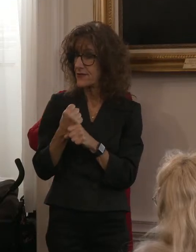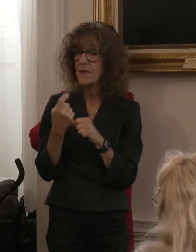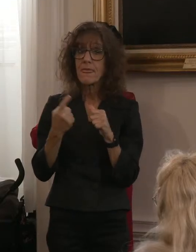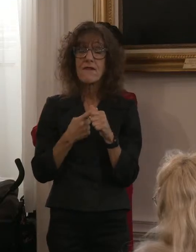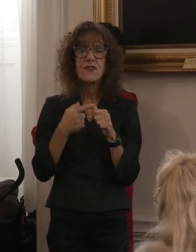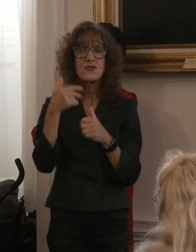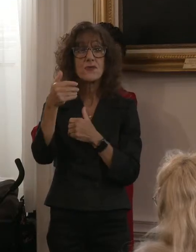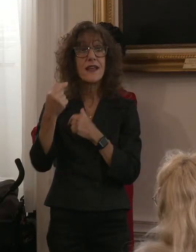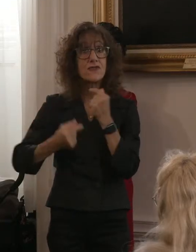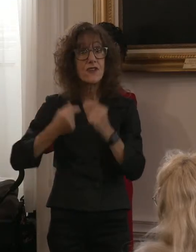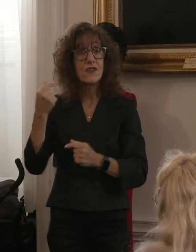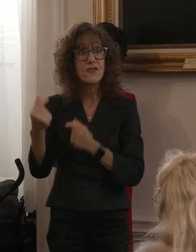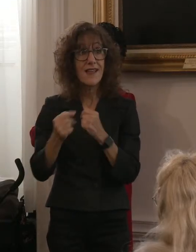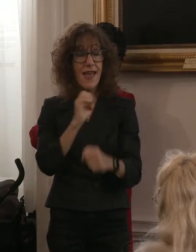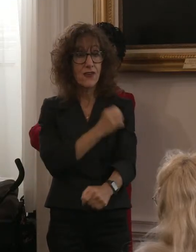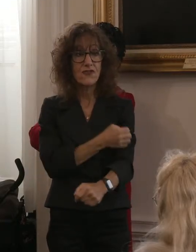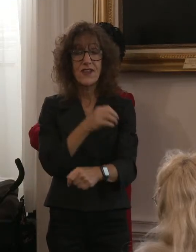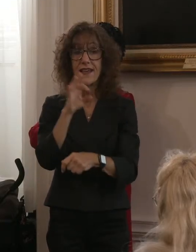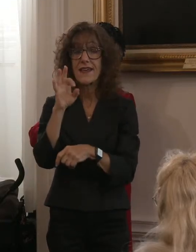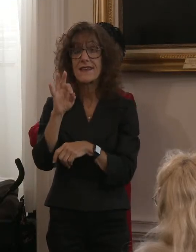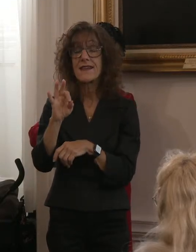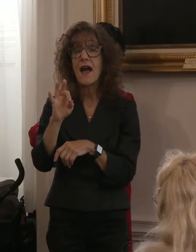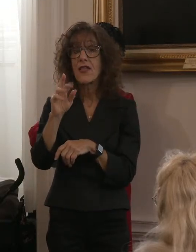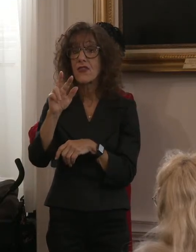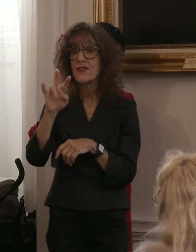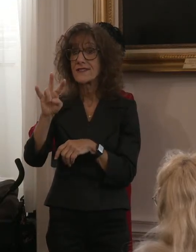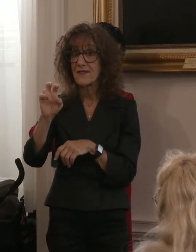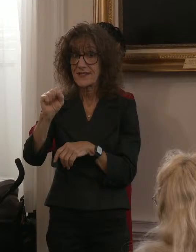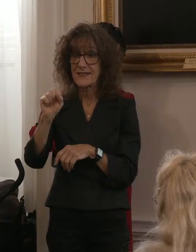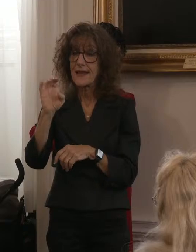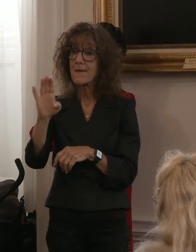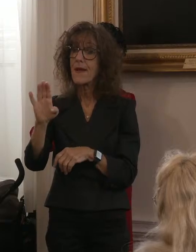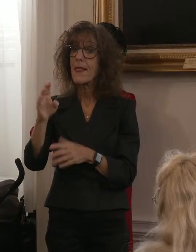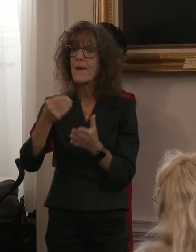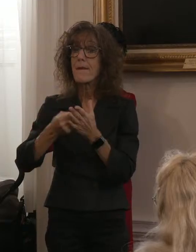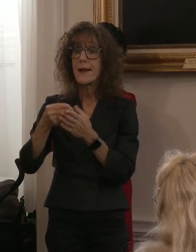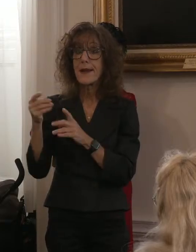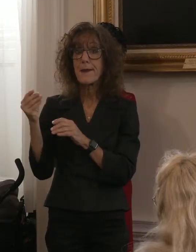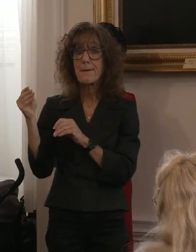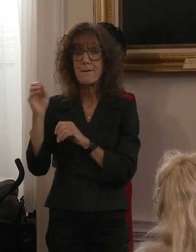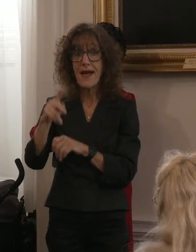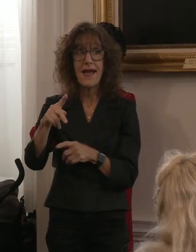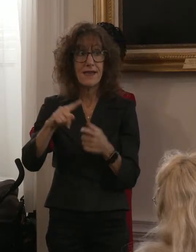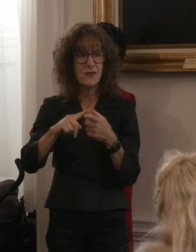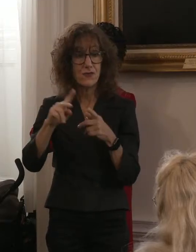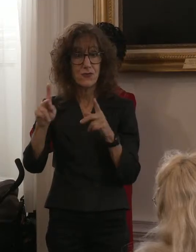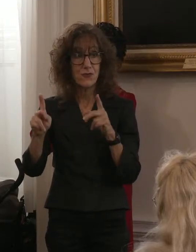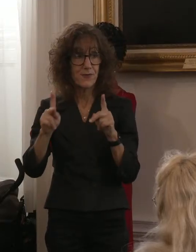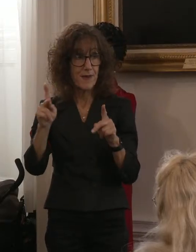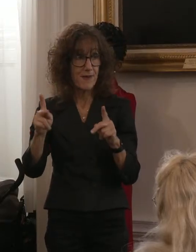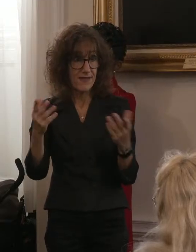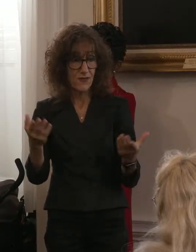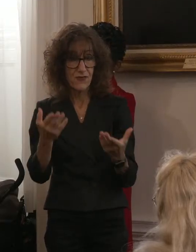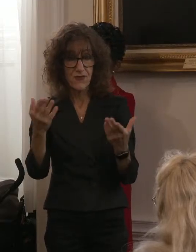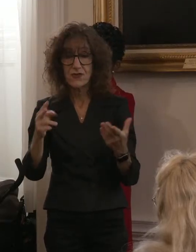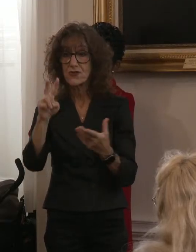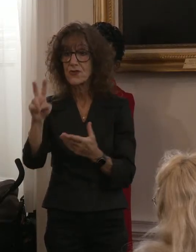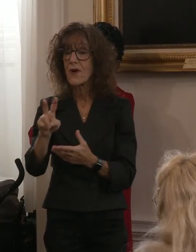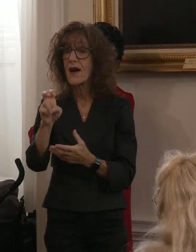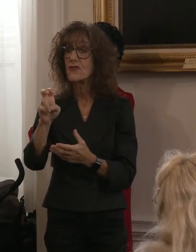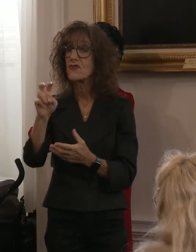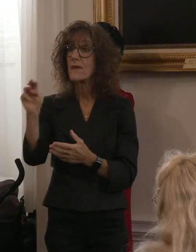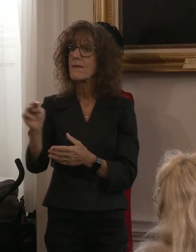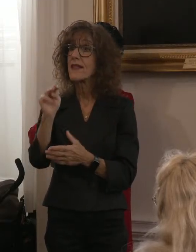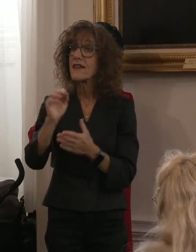Next Generation Energy Act, Senate Bill 937, we're putting money back into the pockets of Marylanders. A $200 million